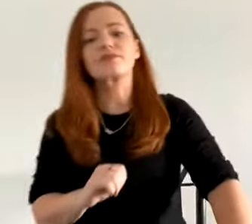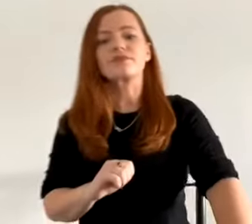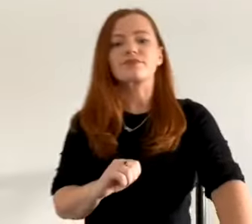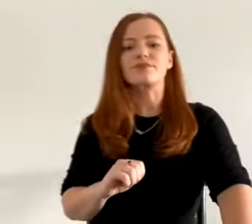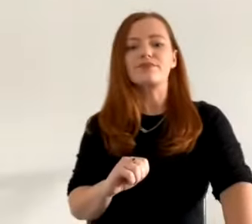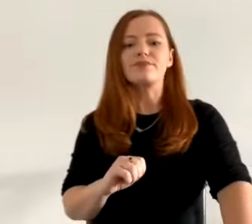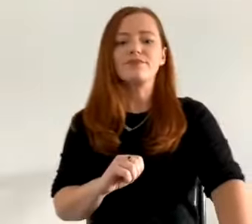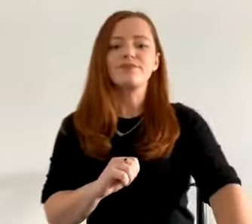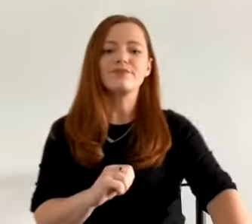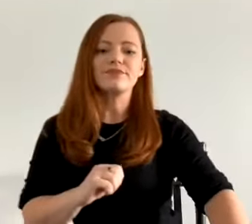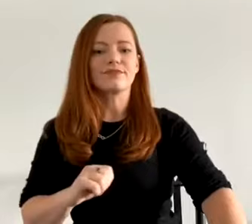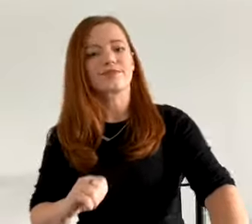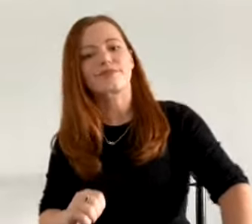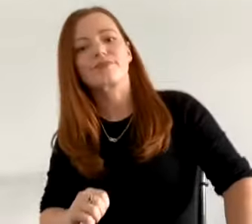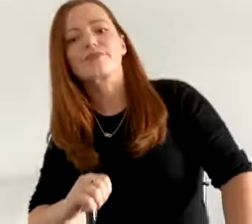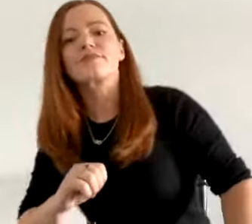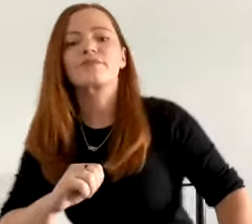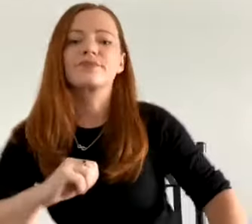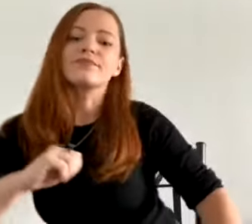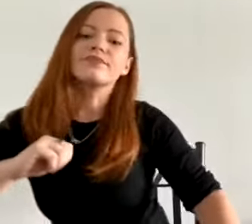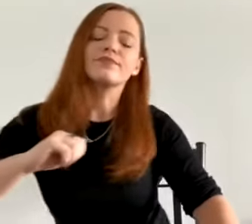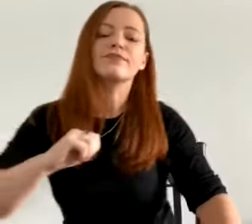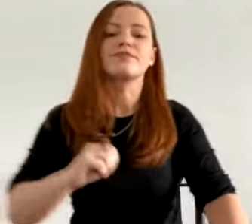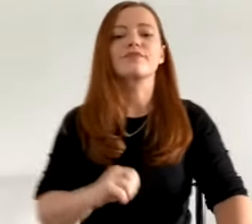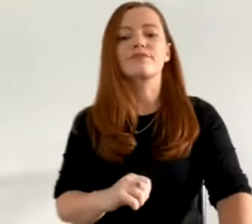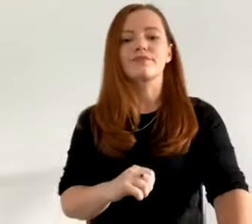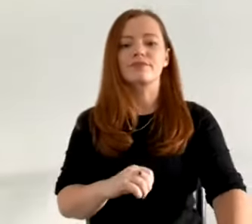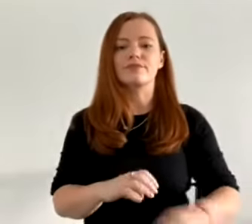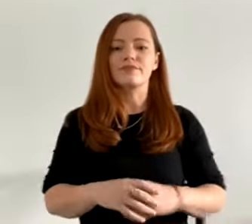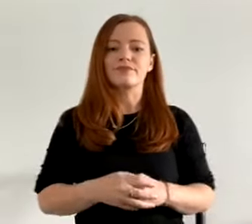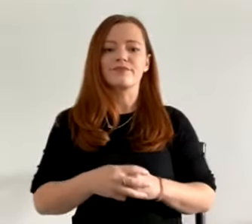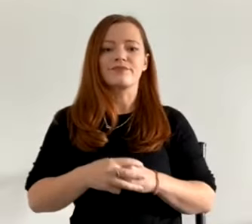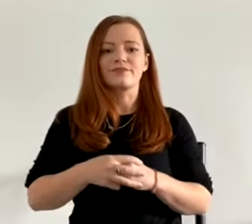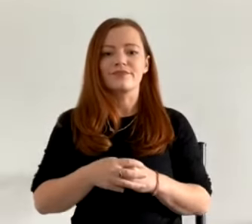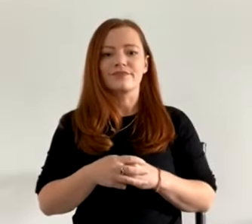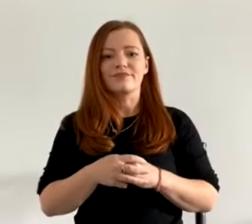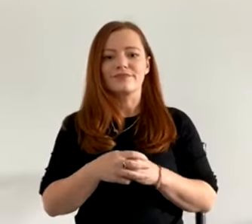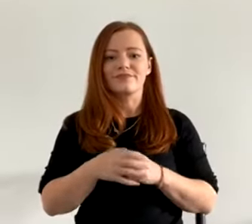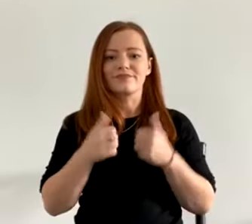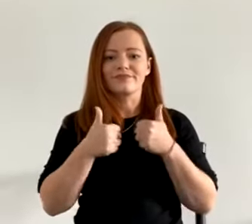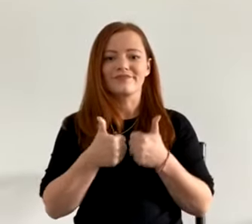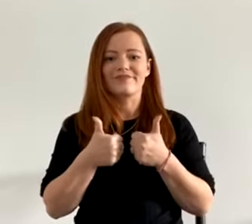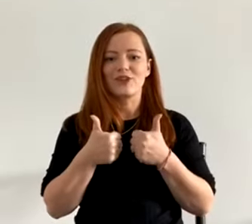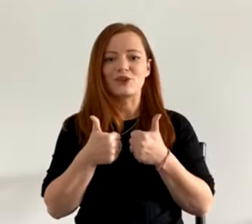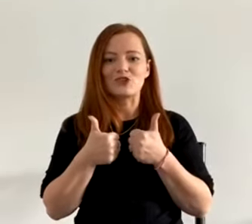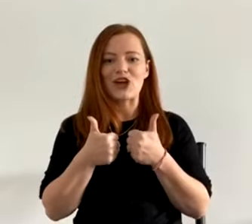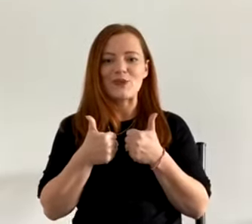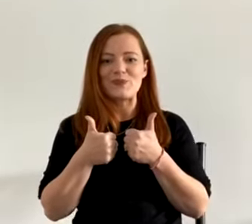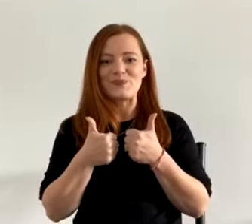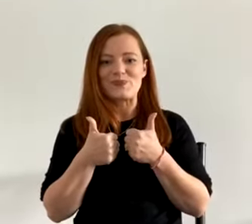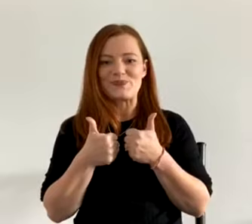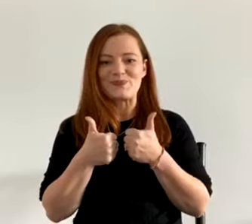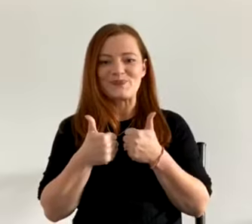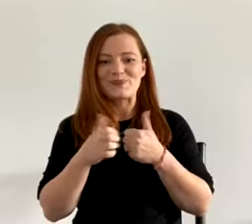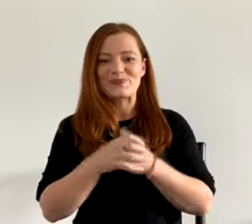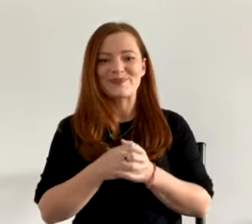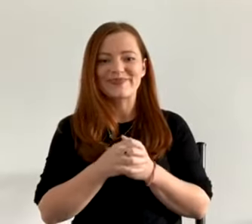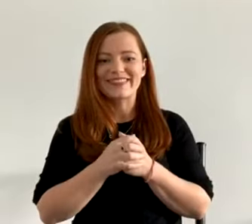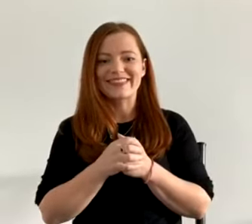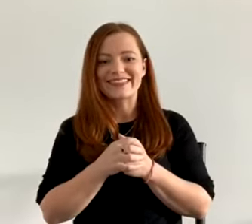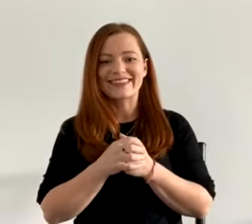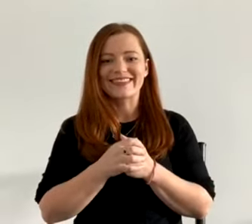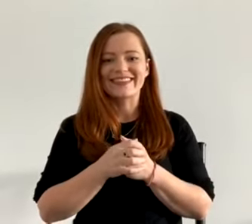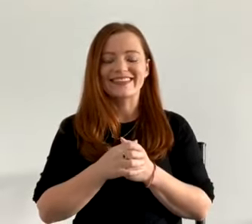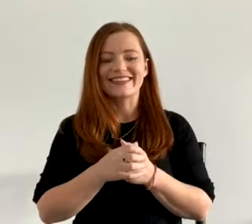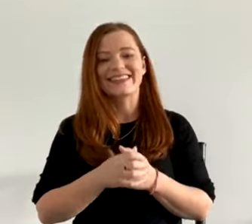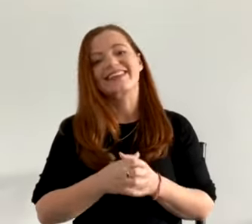Kate's just going to get herself set up, and then once she's ready to go, I'll start. Good to go. Yeah, good to go.